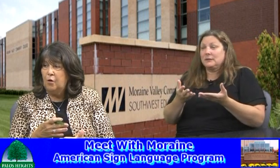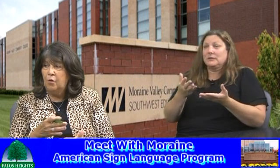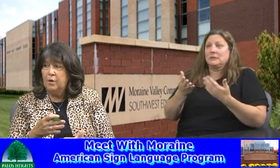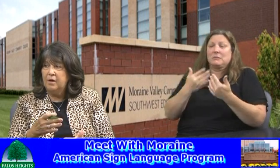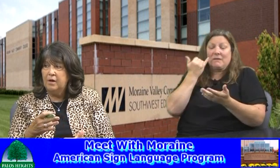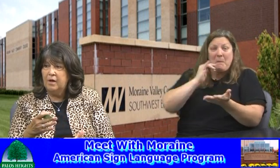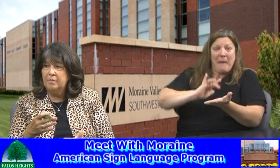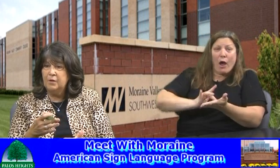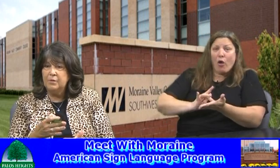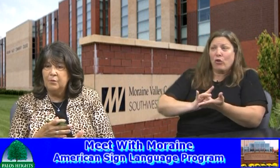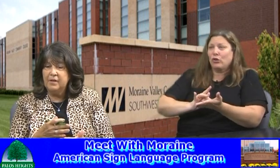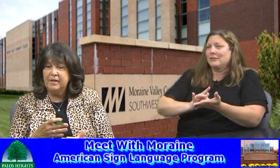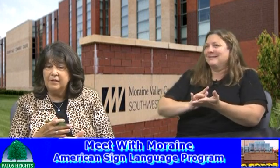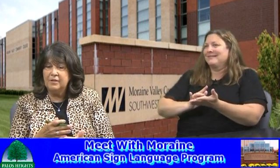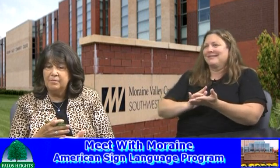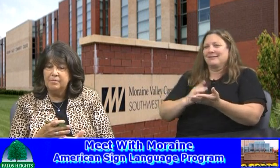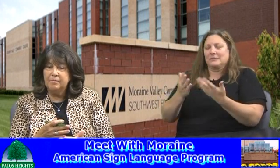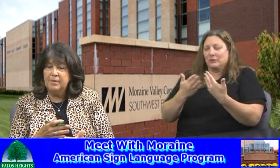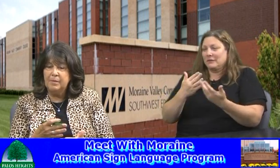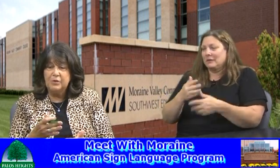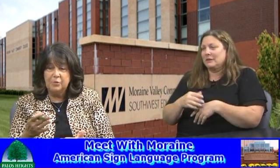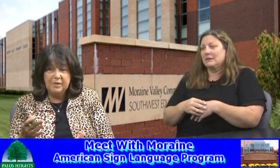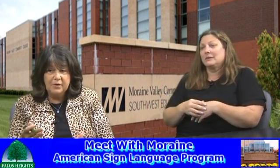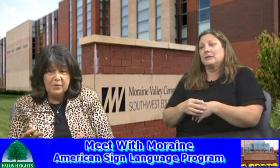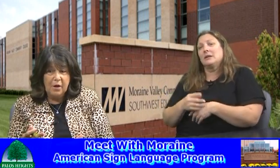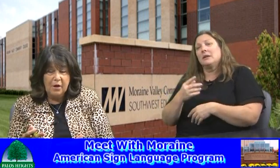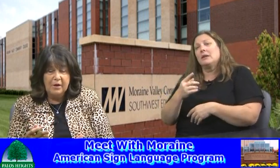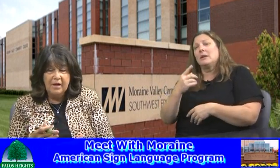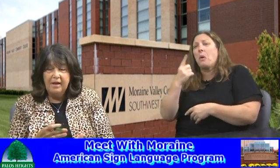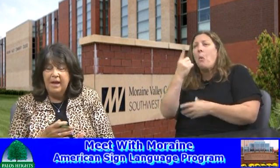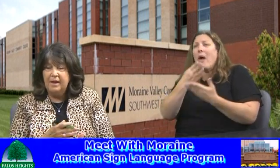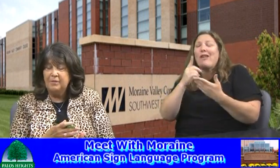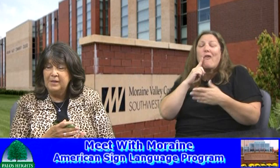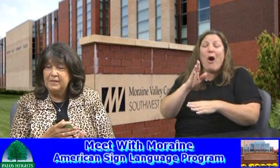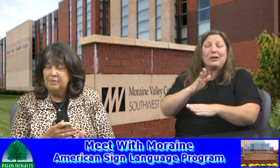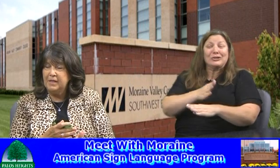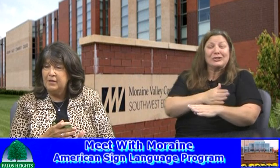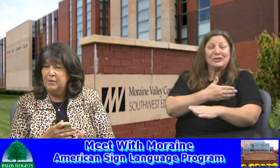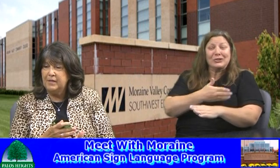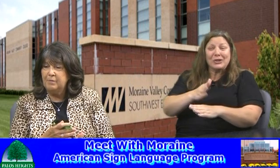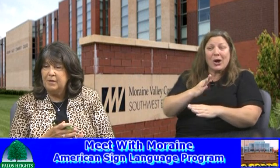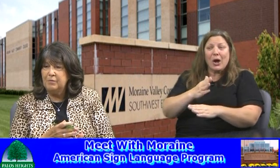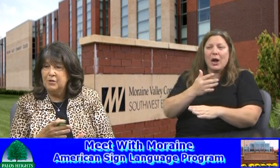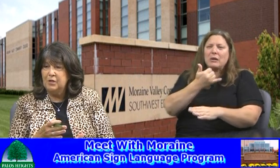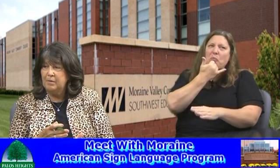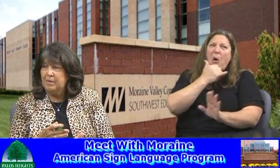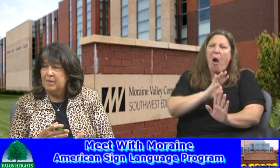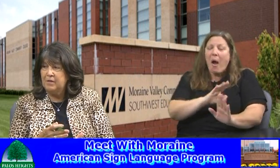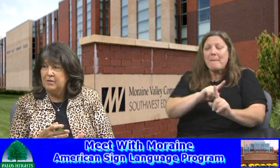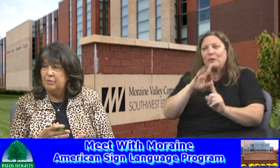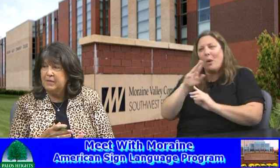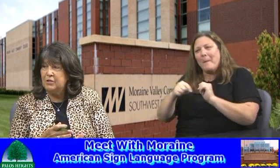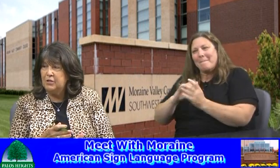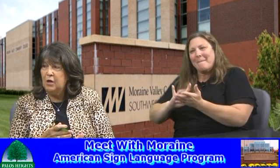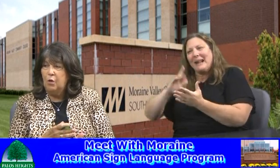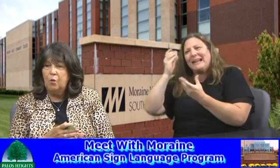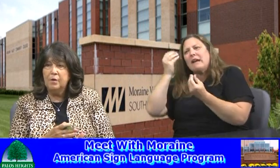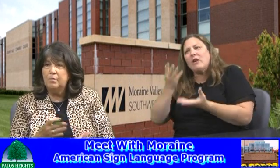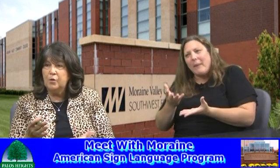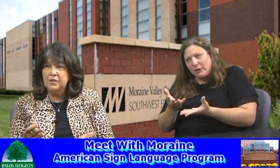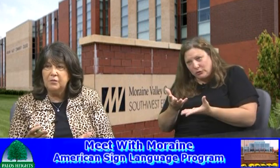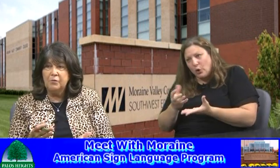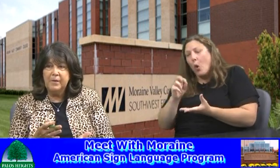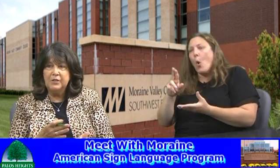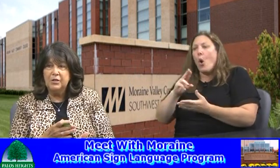medical or, it's one thing to maybe interpret a song if you did something incorrectly, but when you're talking about medical information